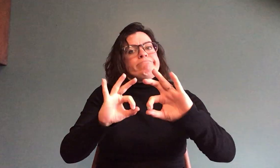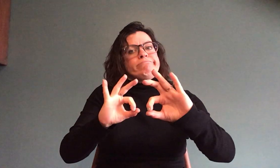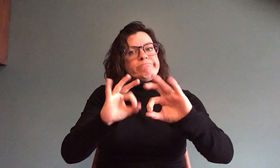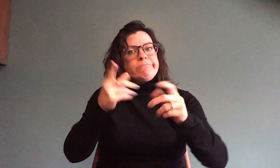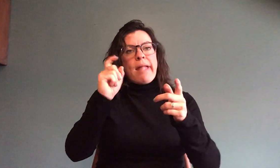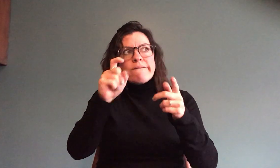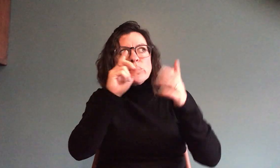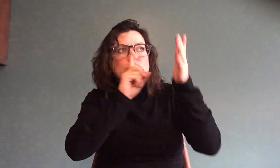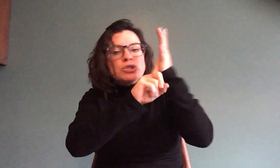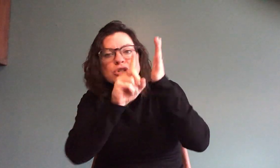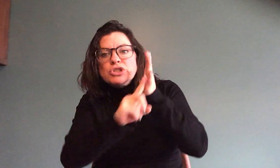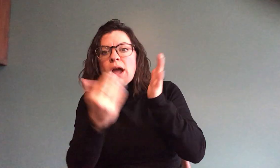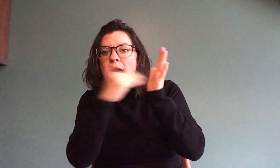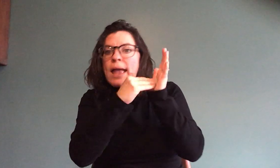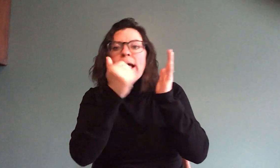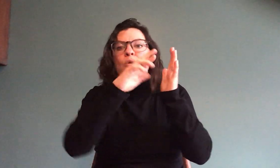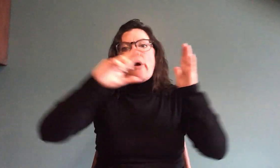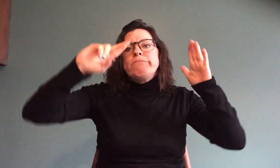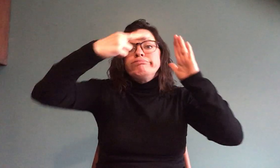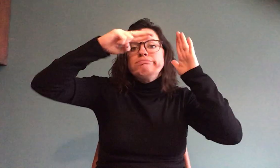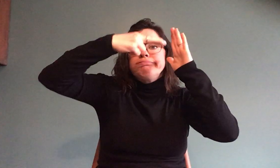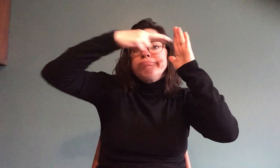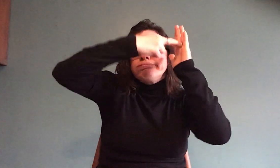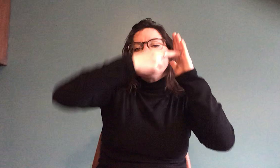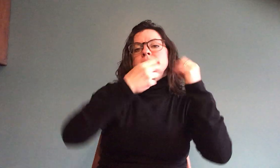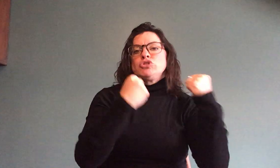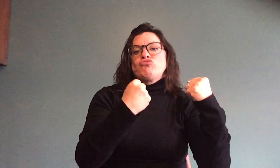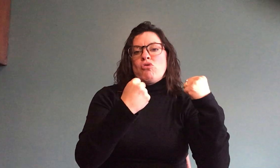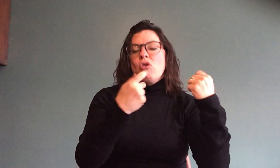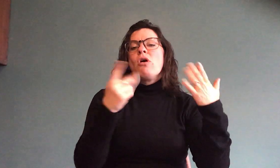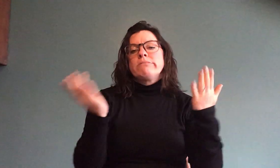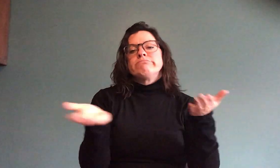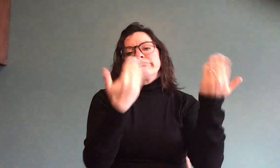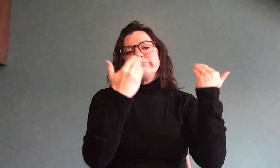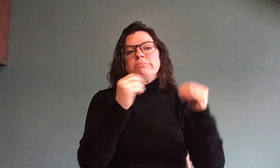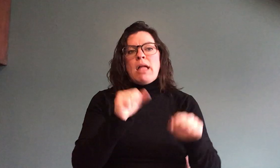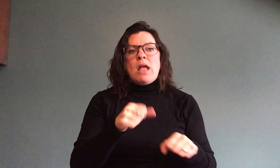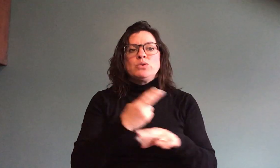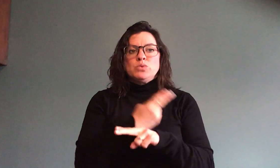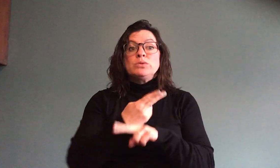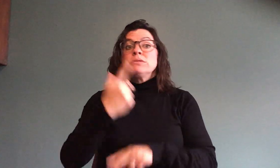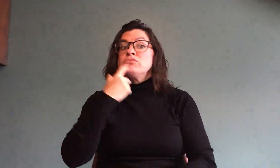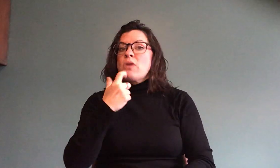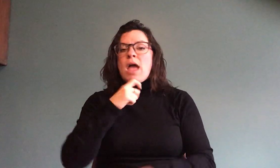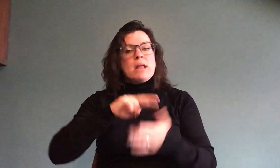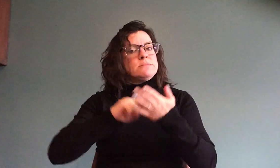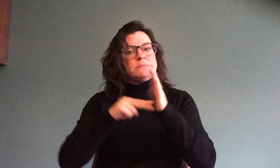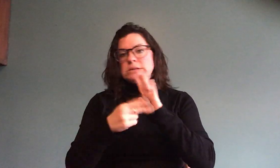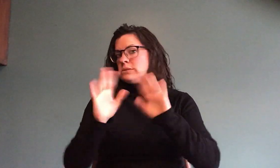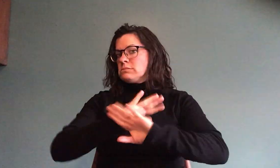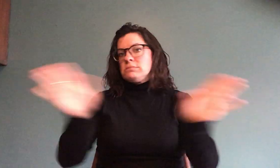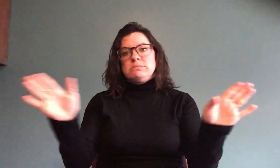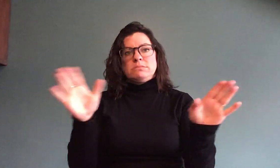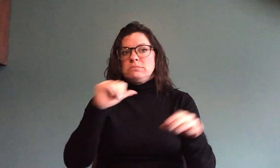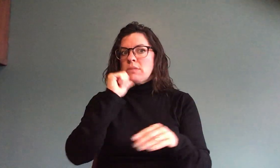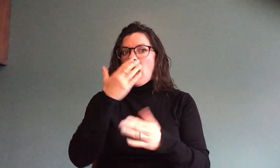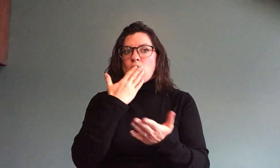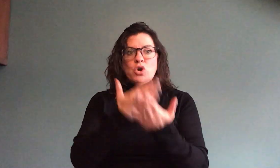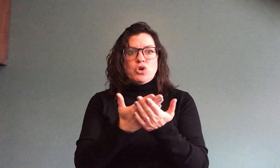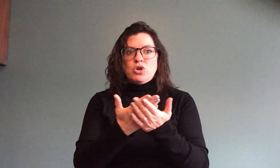yeah, could mean it's being put up or taken down. It could also mean that the competent person decided there was something wrong